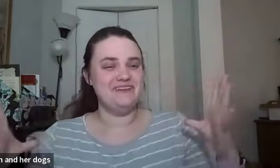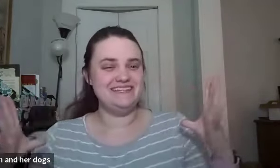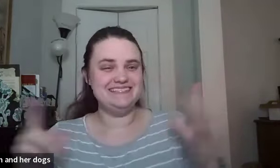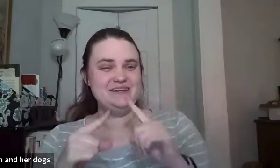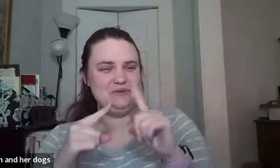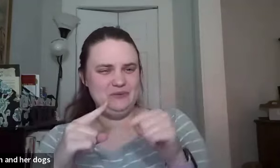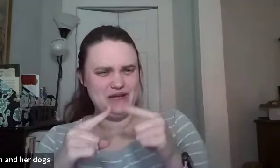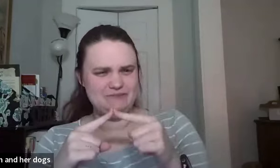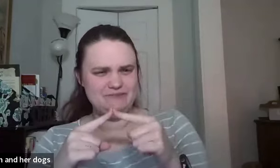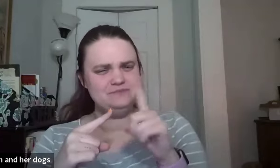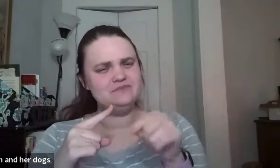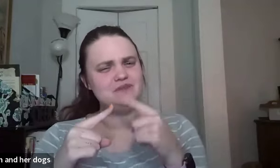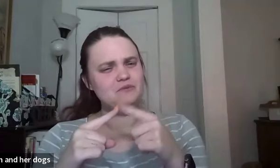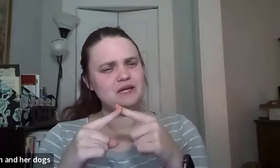Event, when?